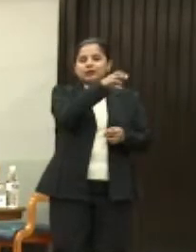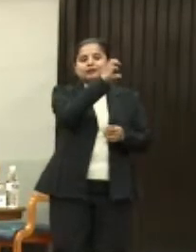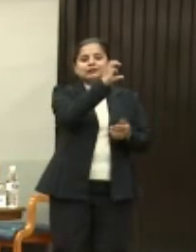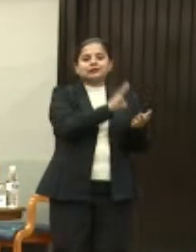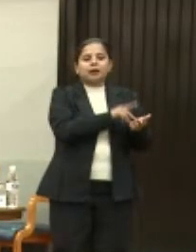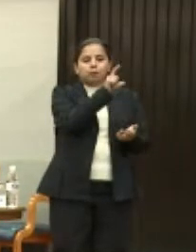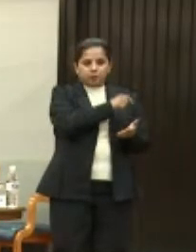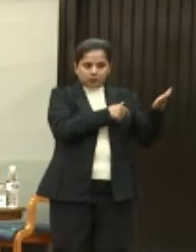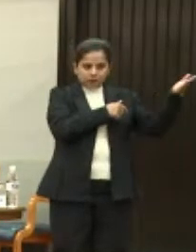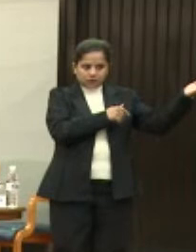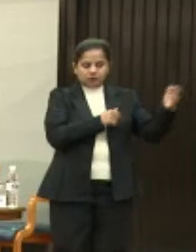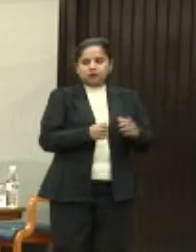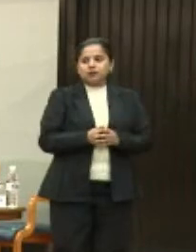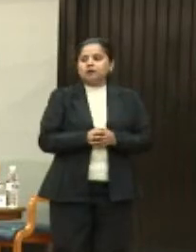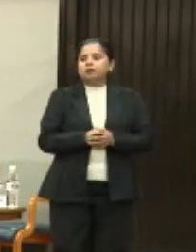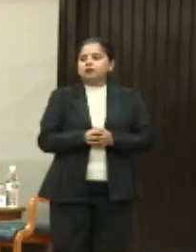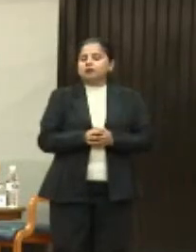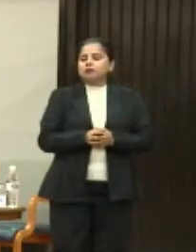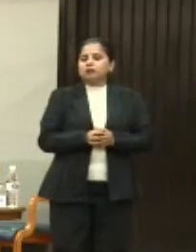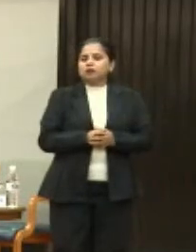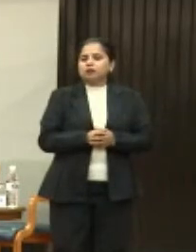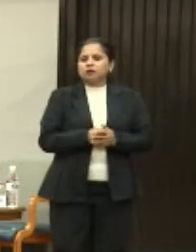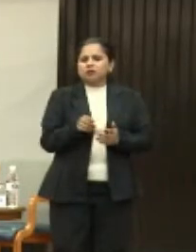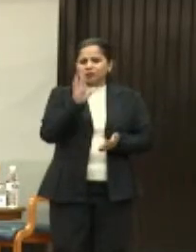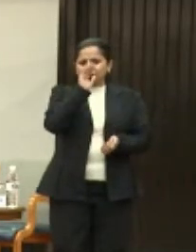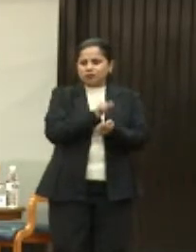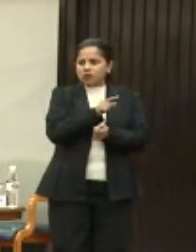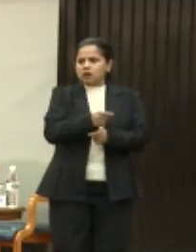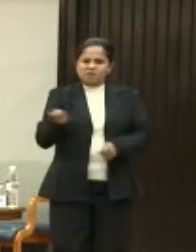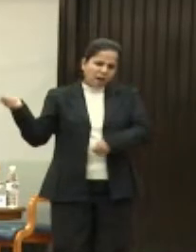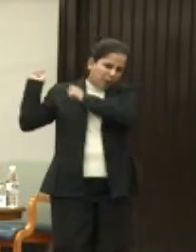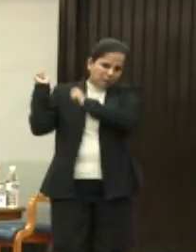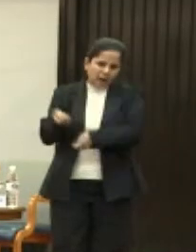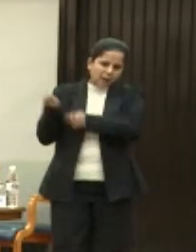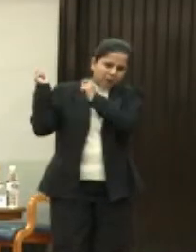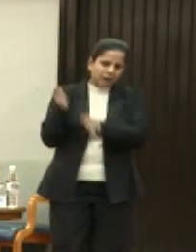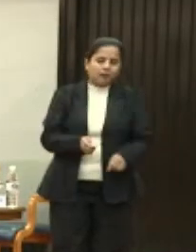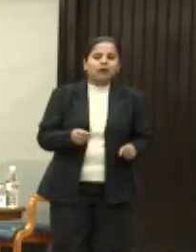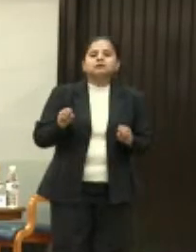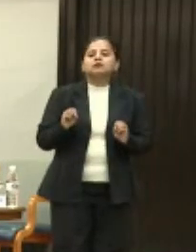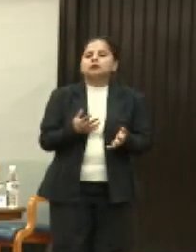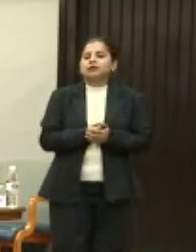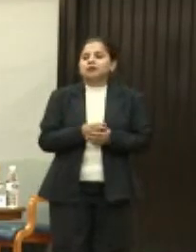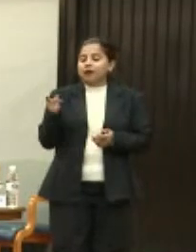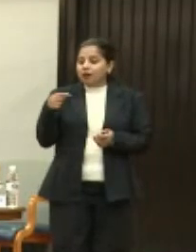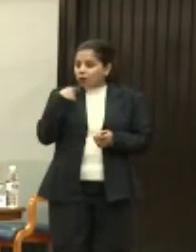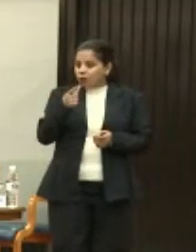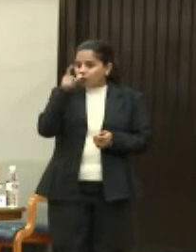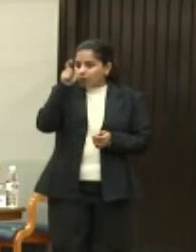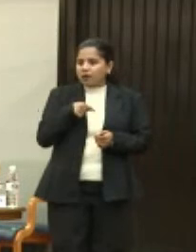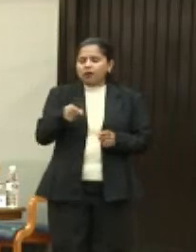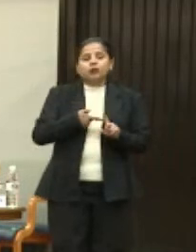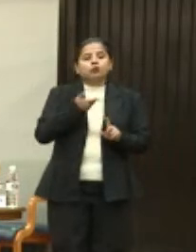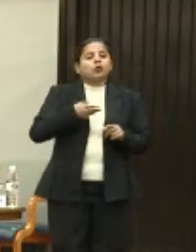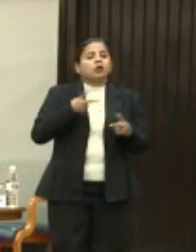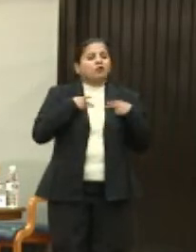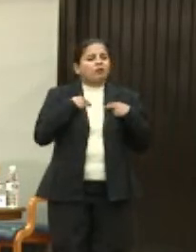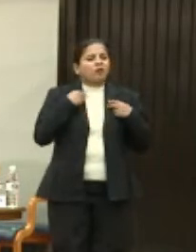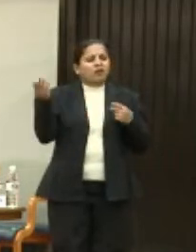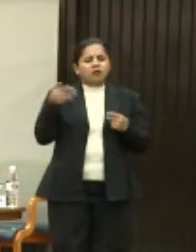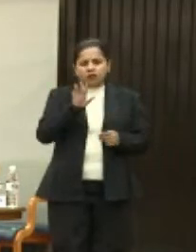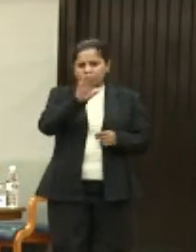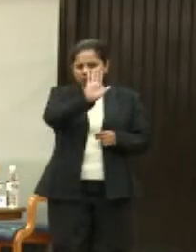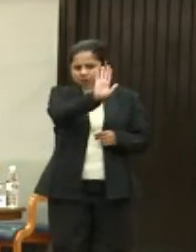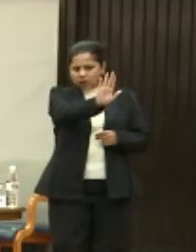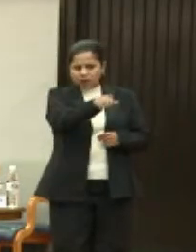UP. The cops started to beat him up. Whereupon, being a trained lawyer, he said,